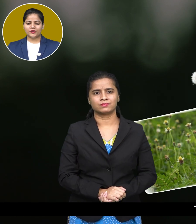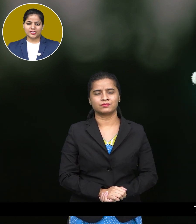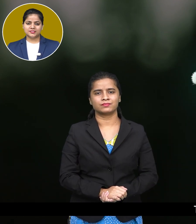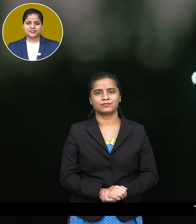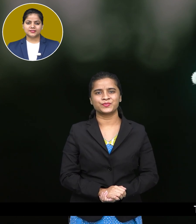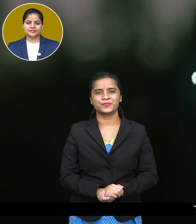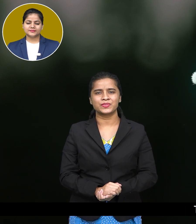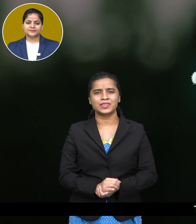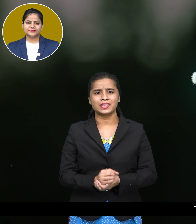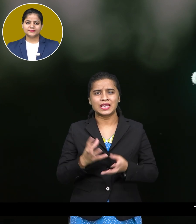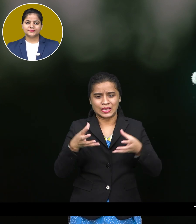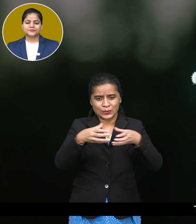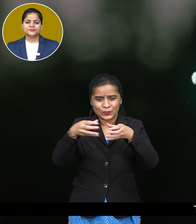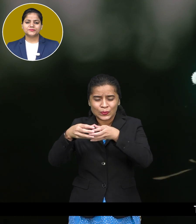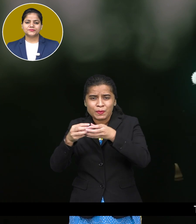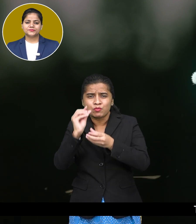tridex,